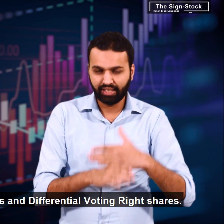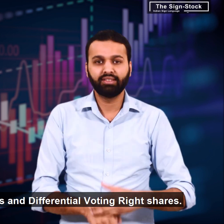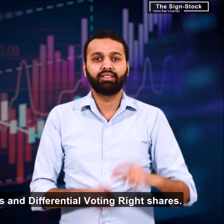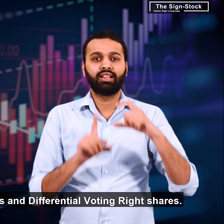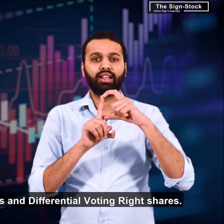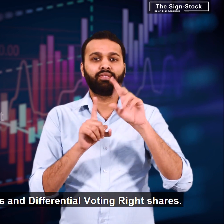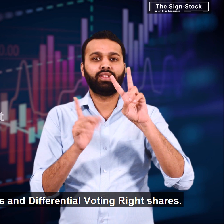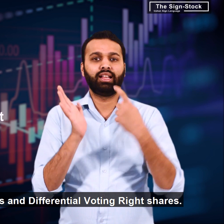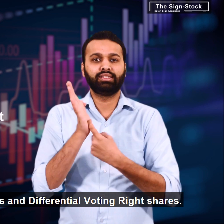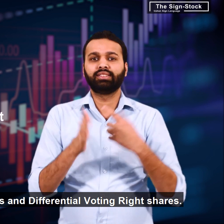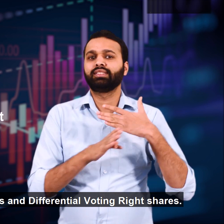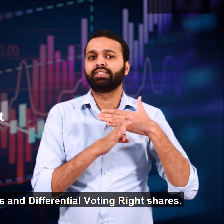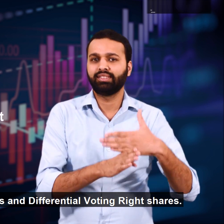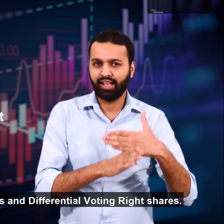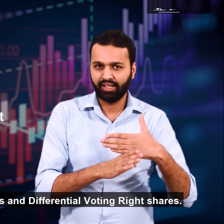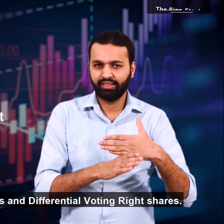differential voting right shares.